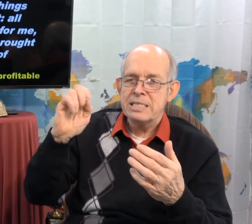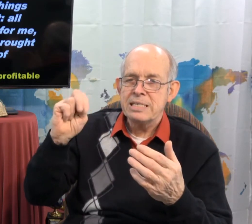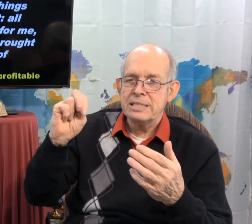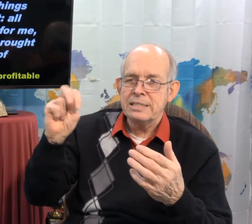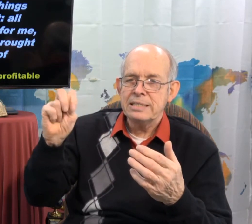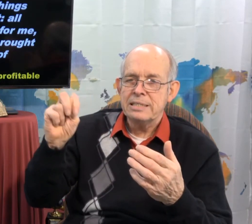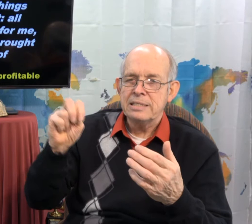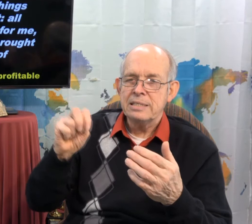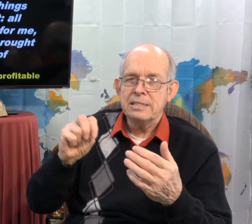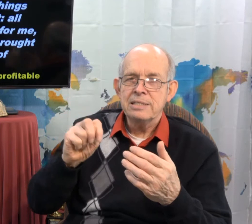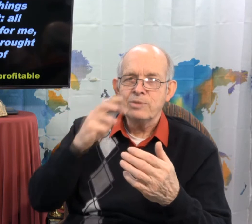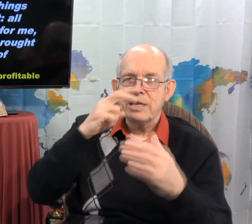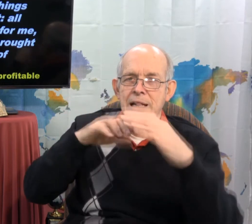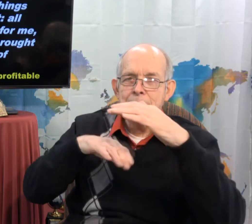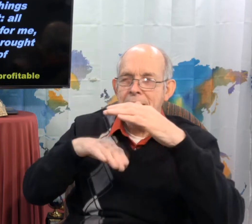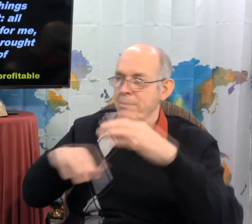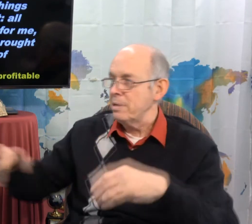invention. You see the bottom?